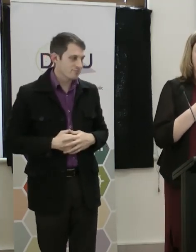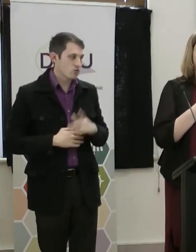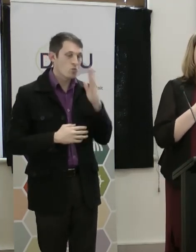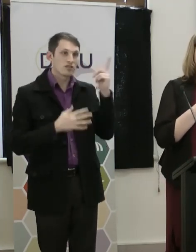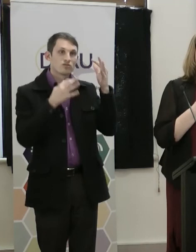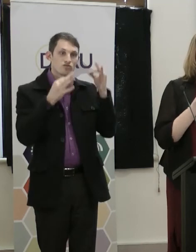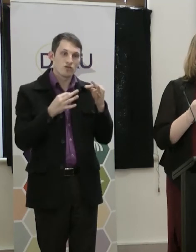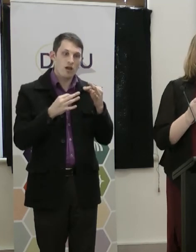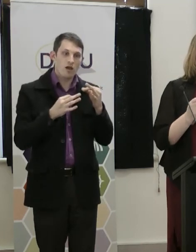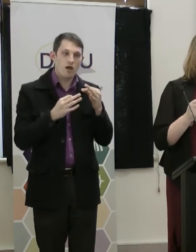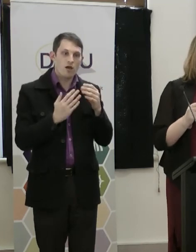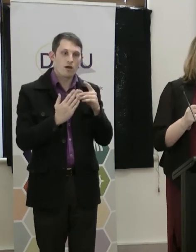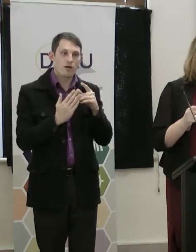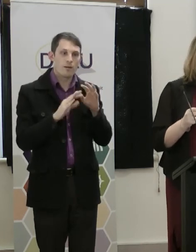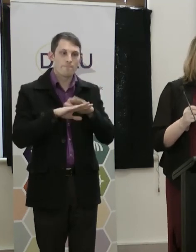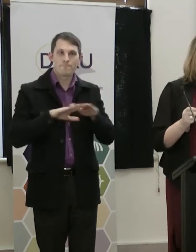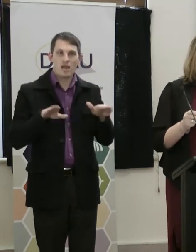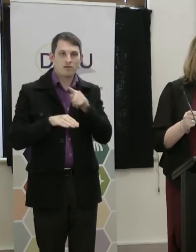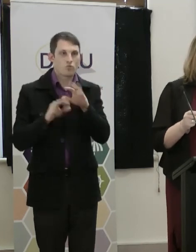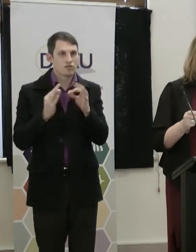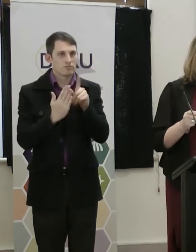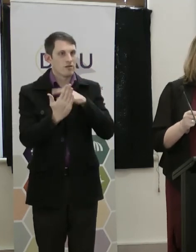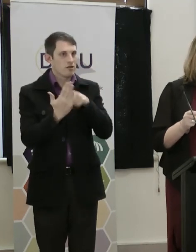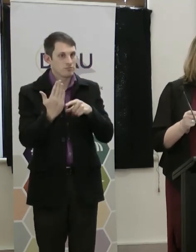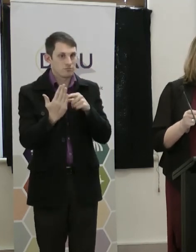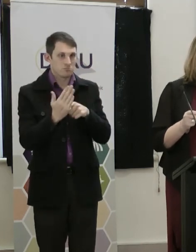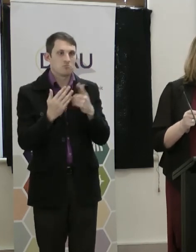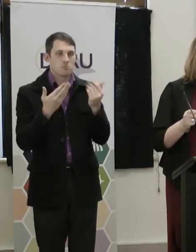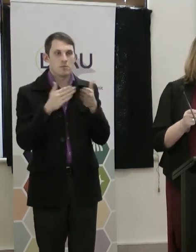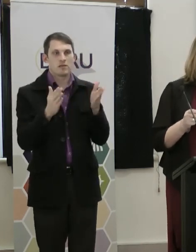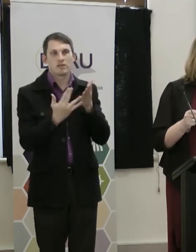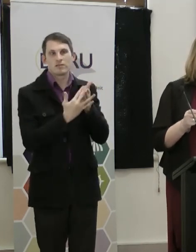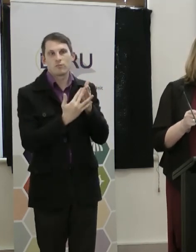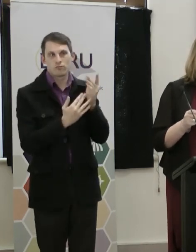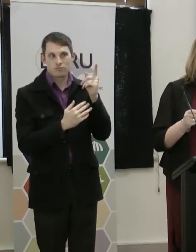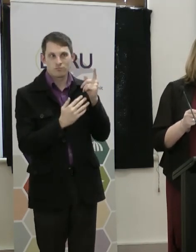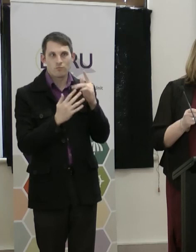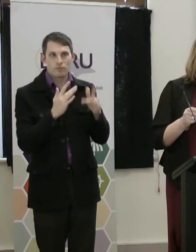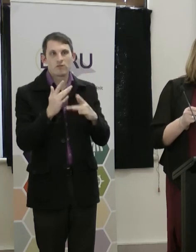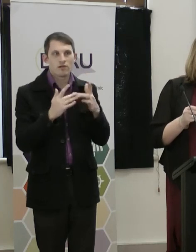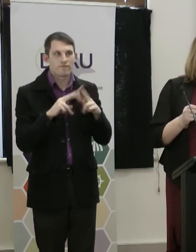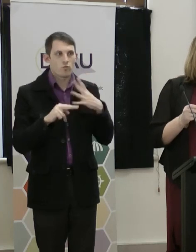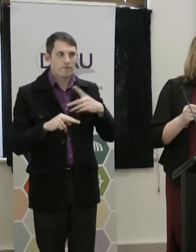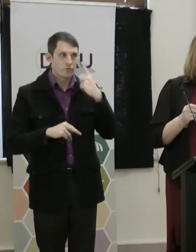on banning orders is all available on our website, and that's publicly accessible by anybody who wants to have a look at it.